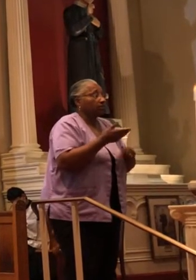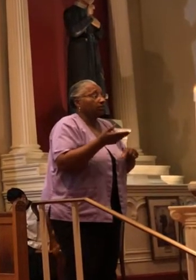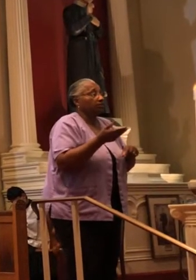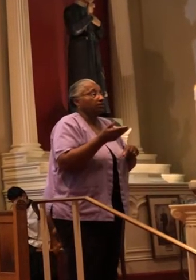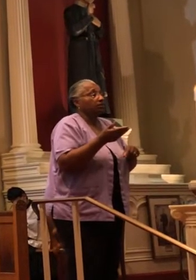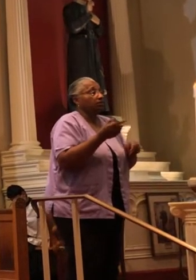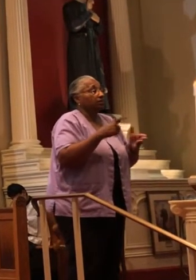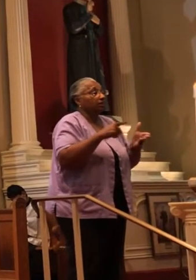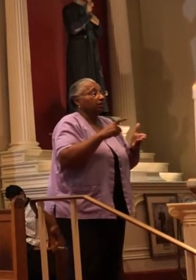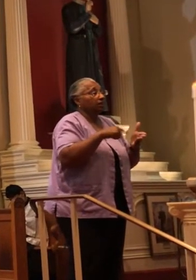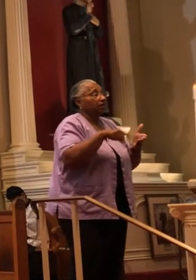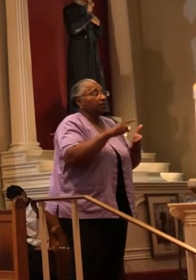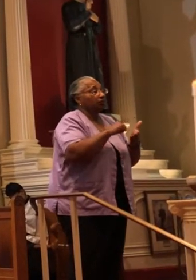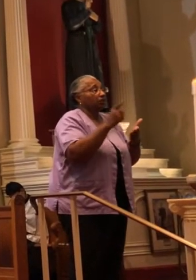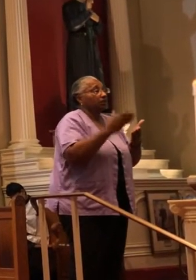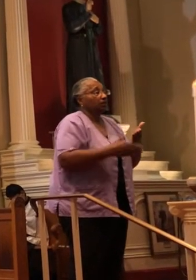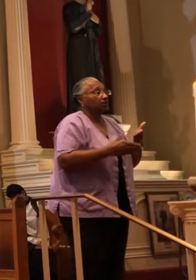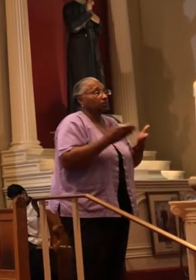probably, we'll announce the